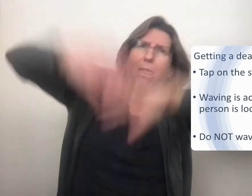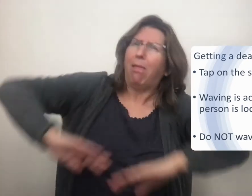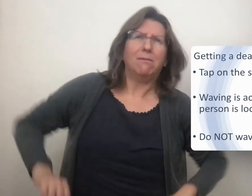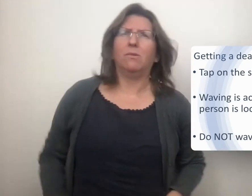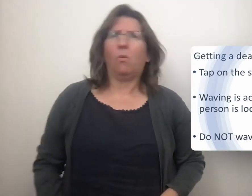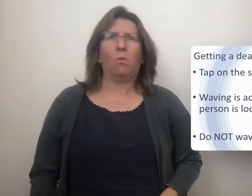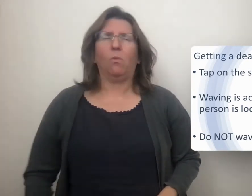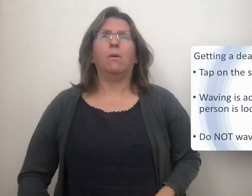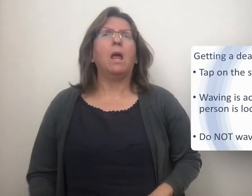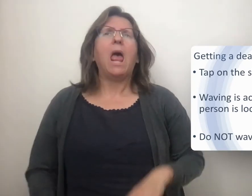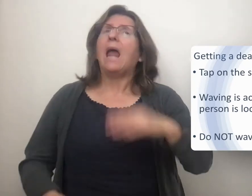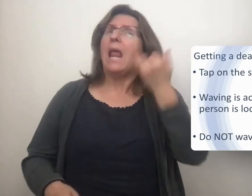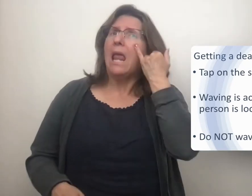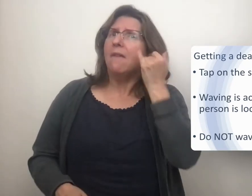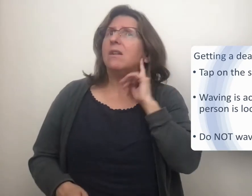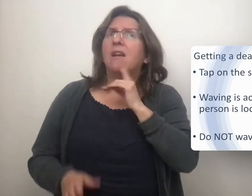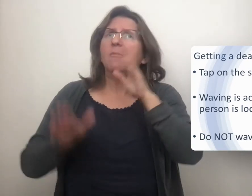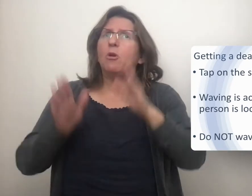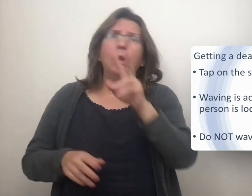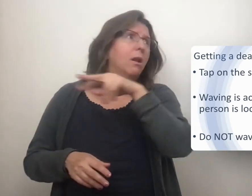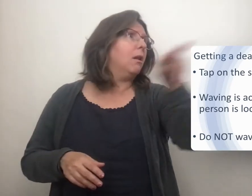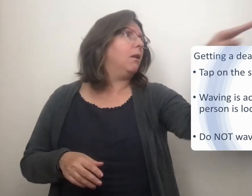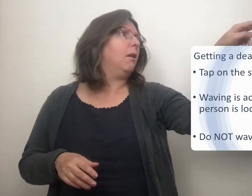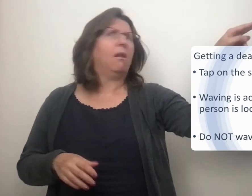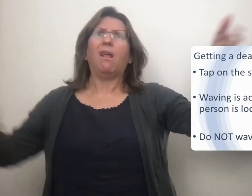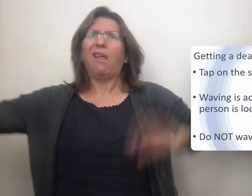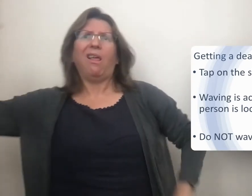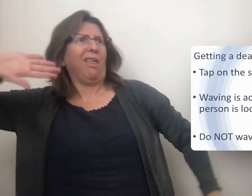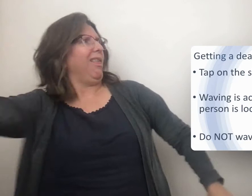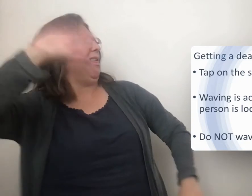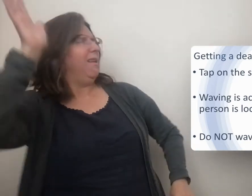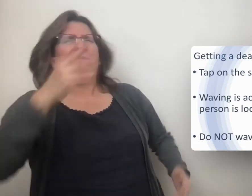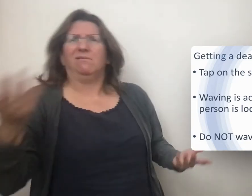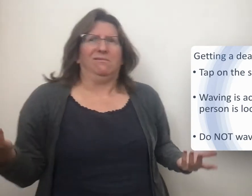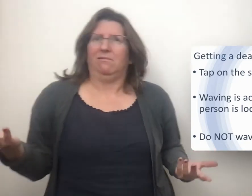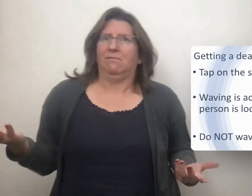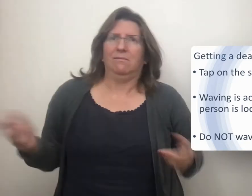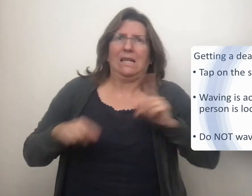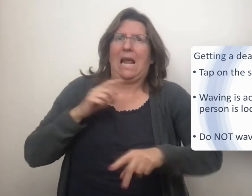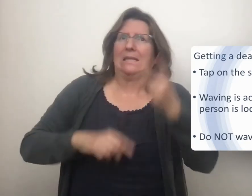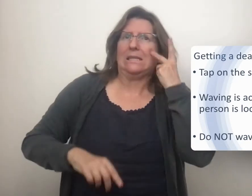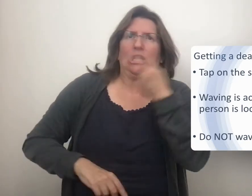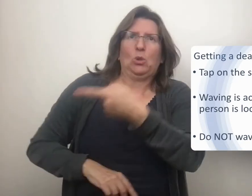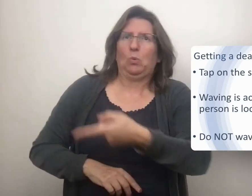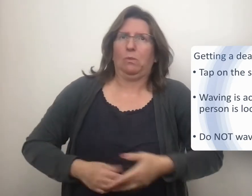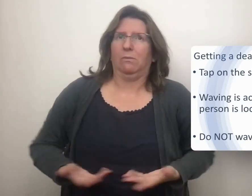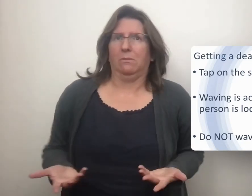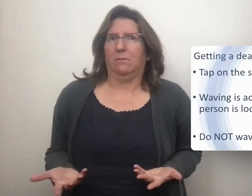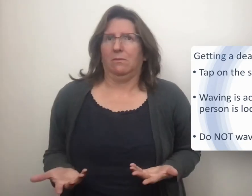in your general direction, but don't overdo it. That's not cool. Obviously, if they are looking away, then there's no